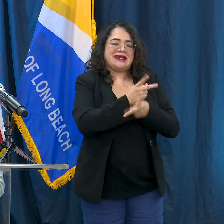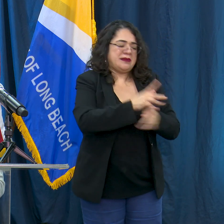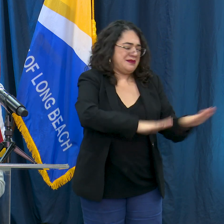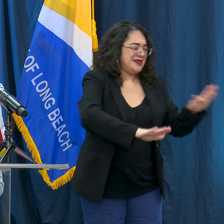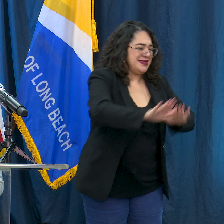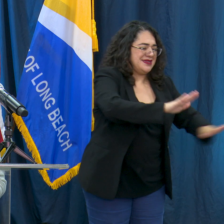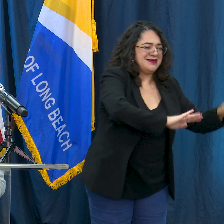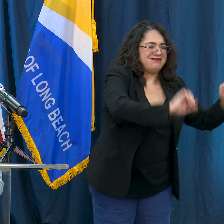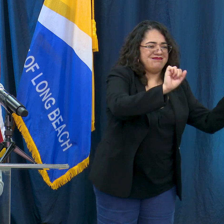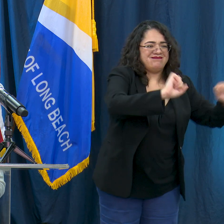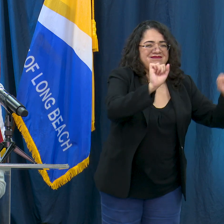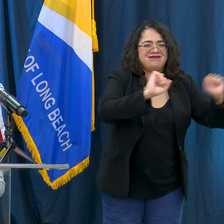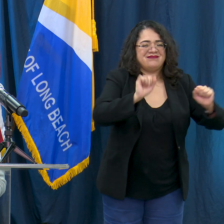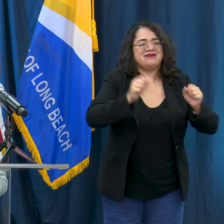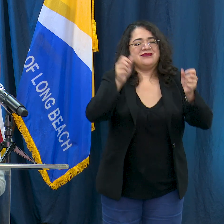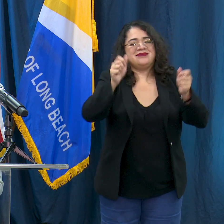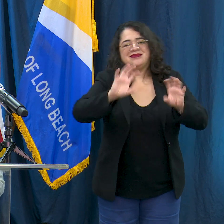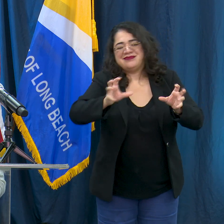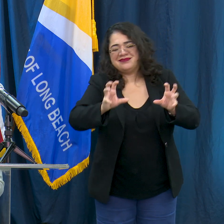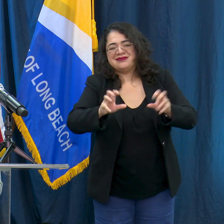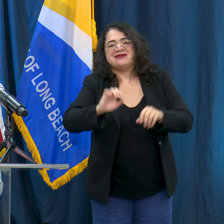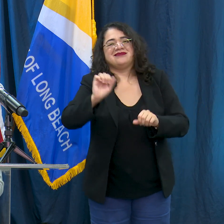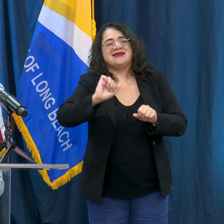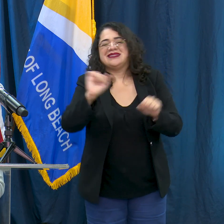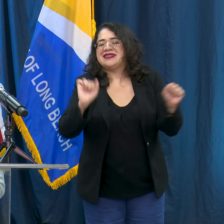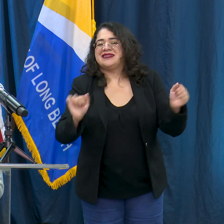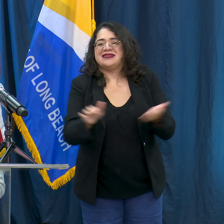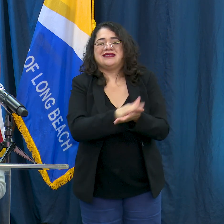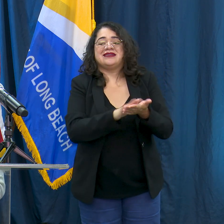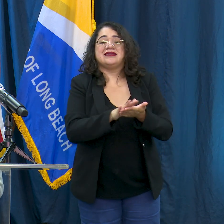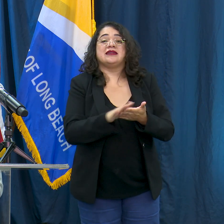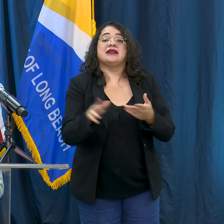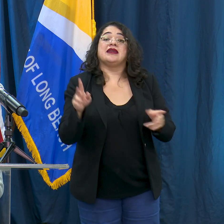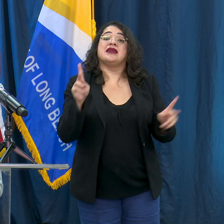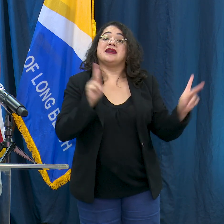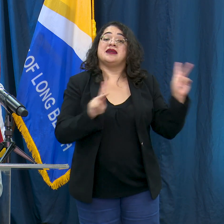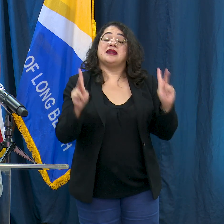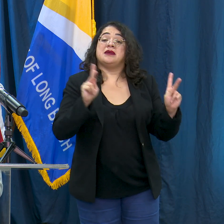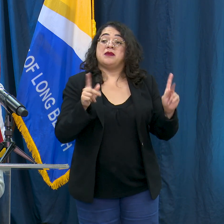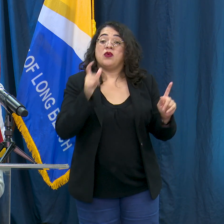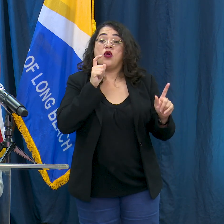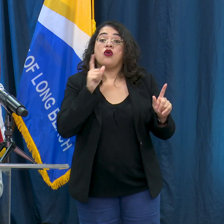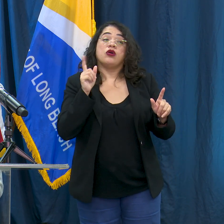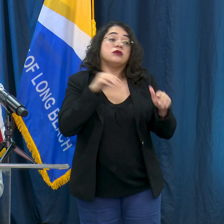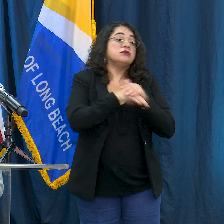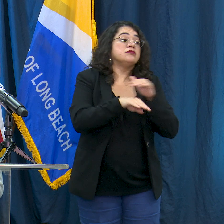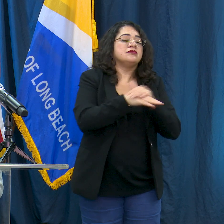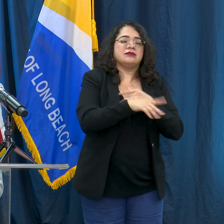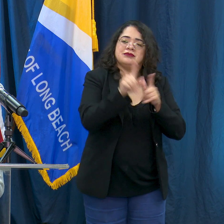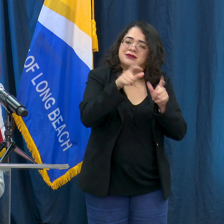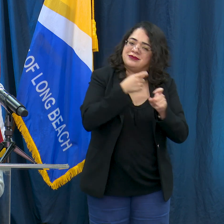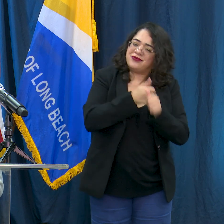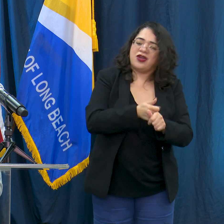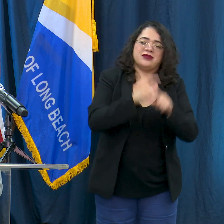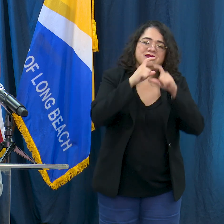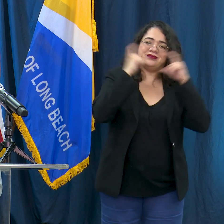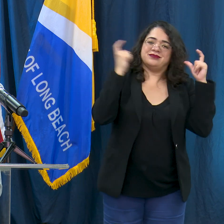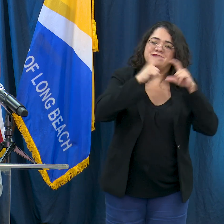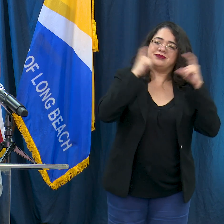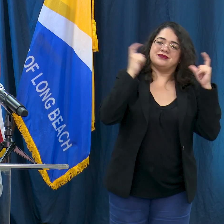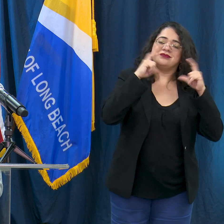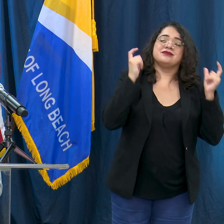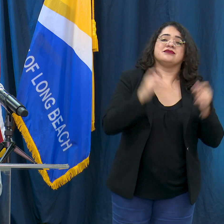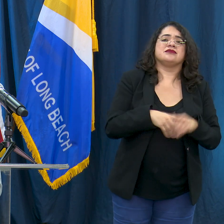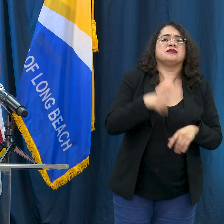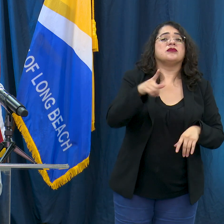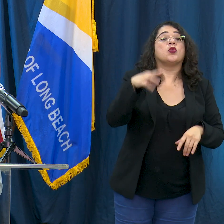guidance, like all the different things are being followed. But you also have to make sure that the people who are visiting are following those criteria. So, for instance, when